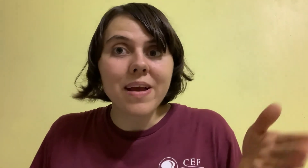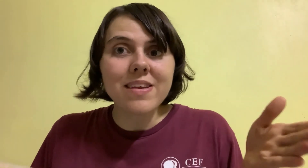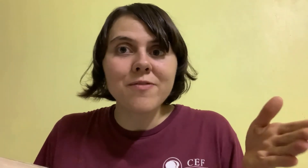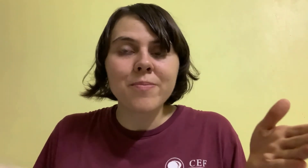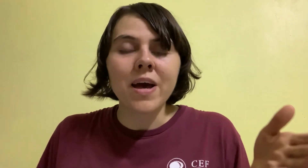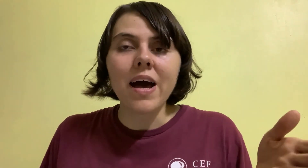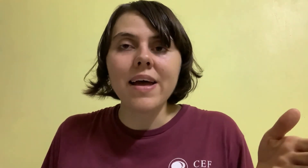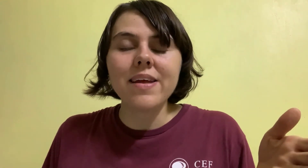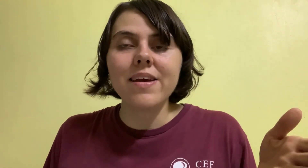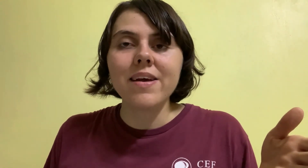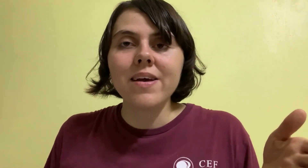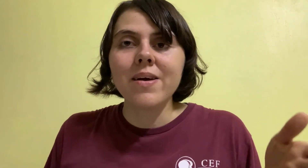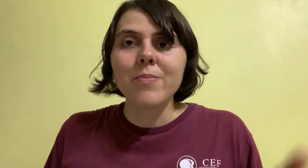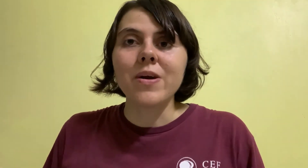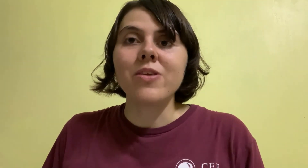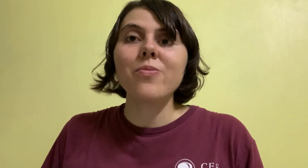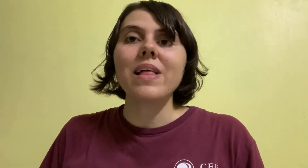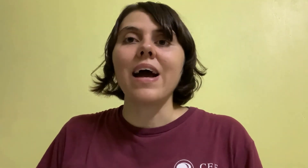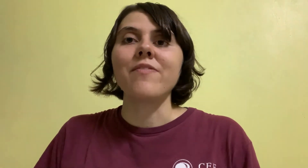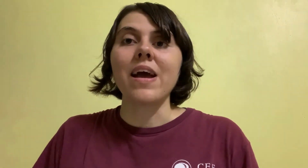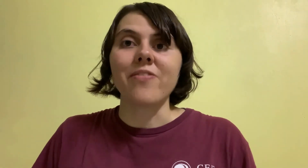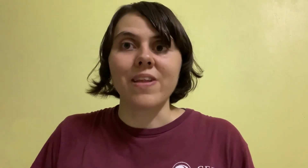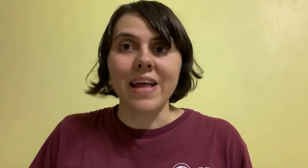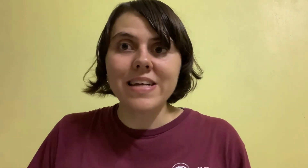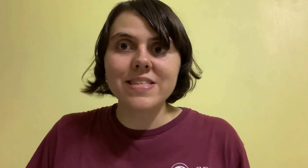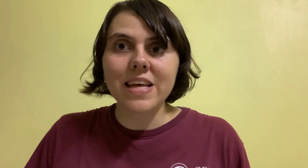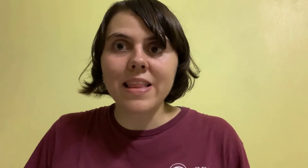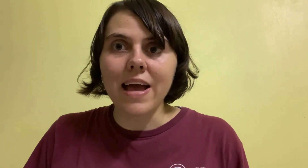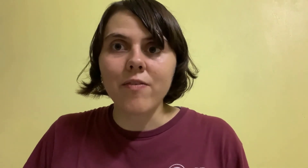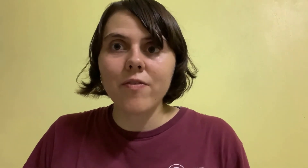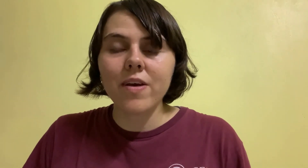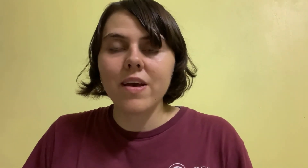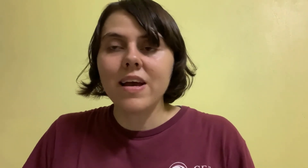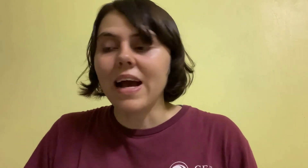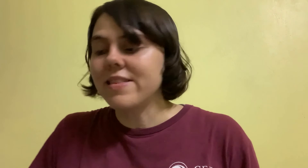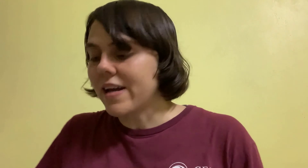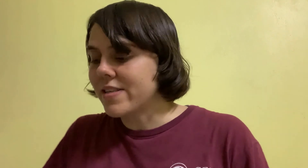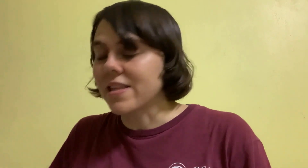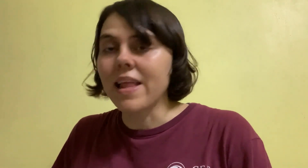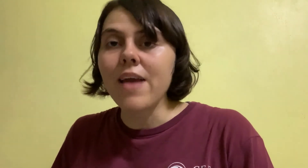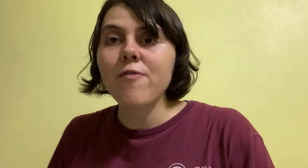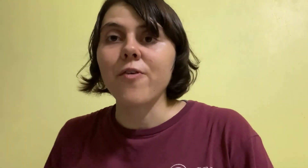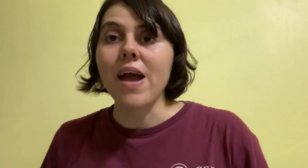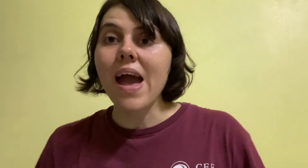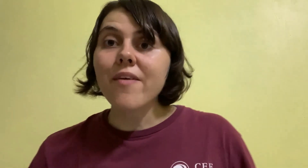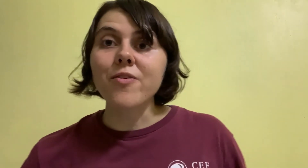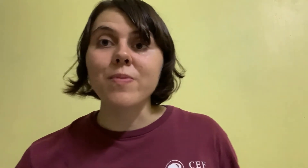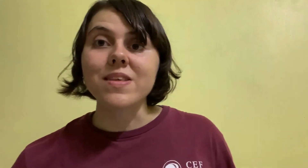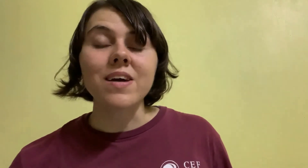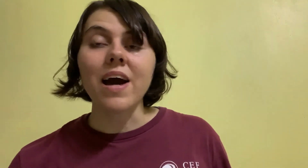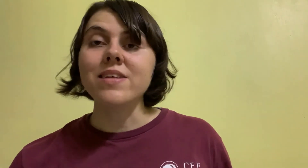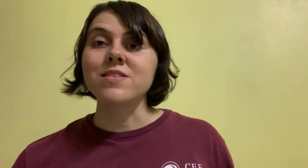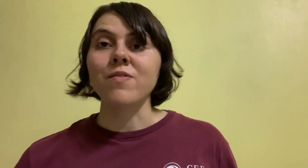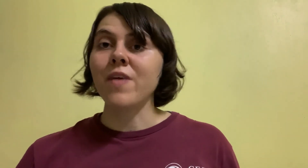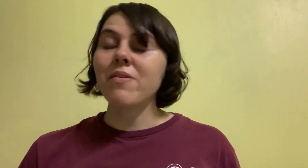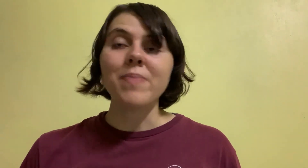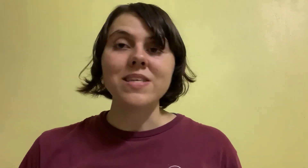separated from God, but you will have everlasting life. And that is life forever with God as your very best